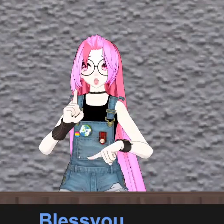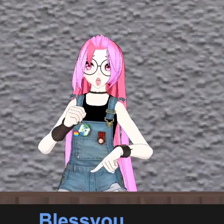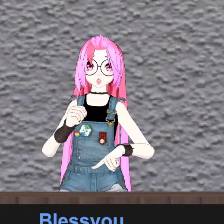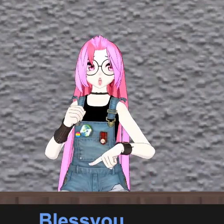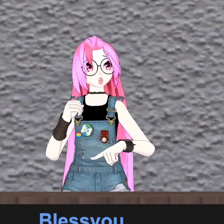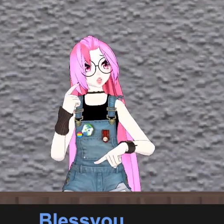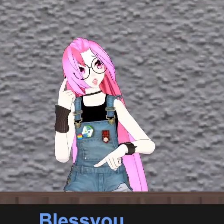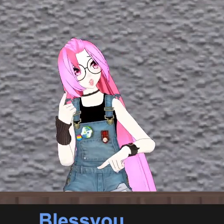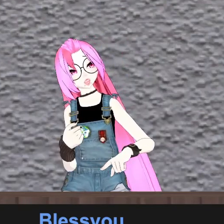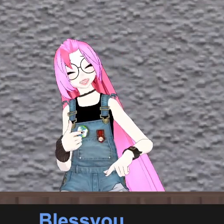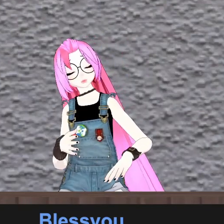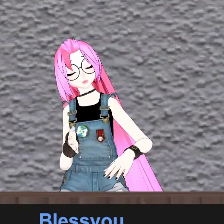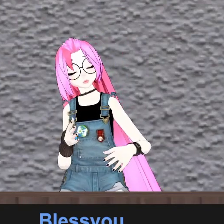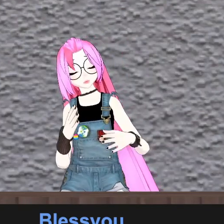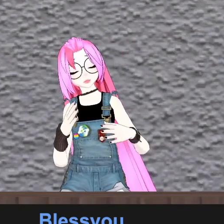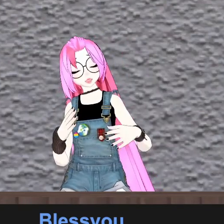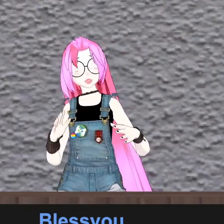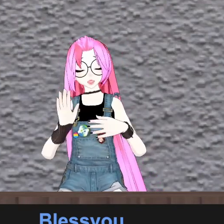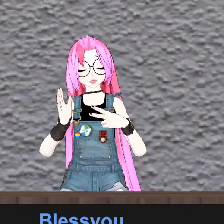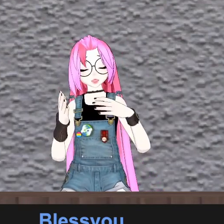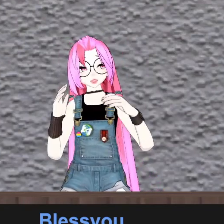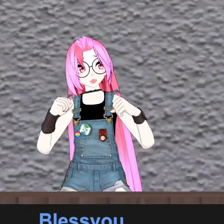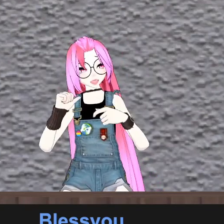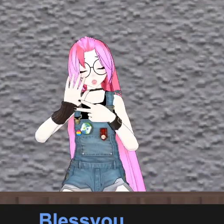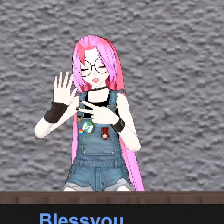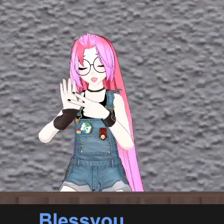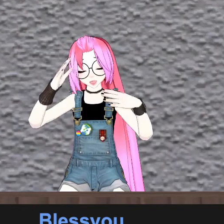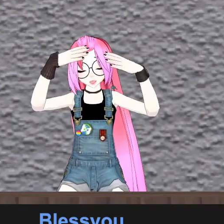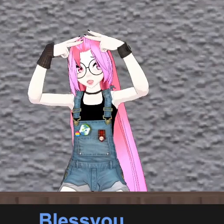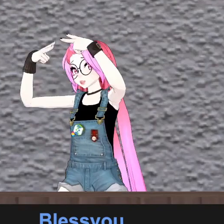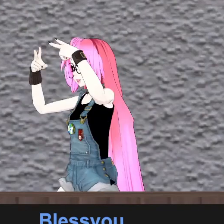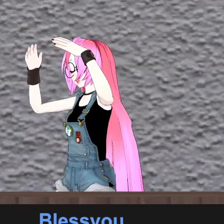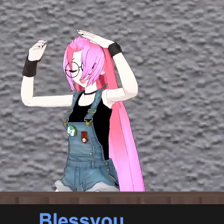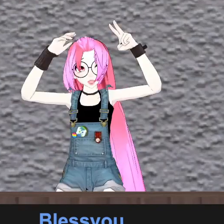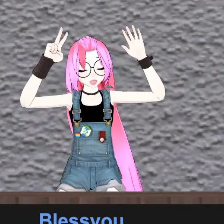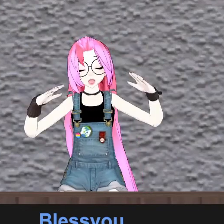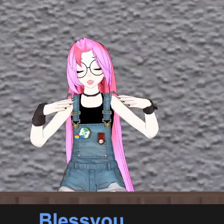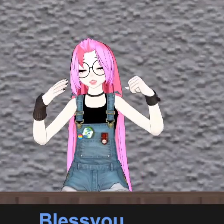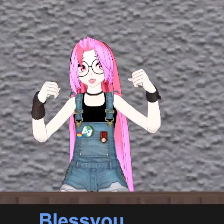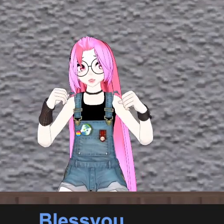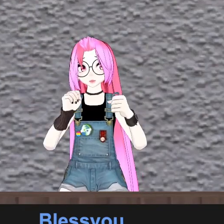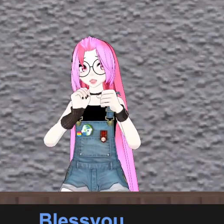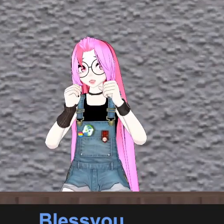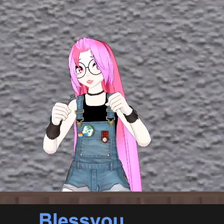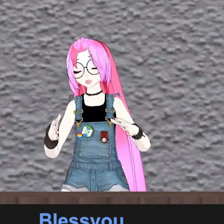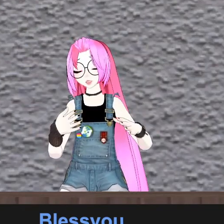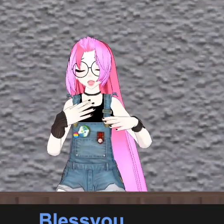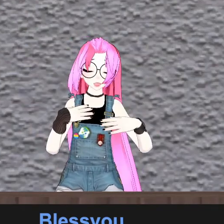yeah, I want to make sure that, again, you're not putting this label on yourself on your forehead, like, I am the interpreter and I am here